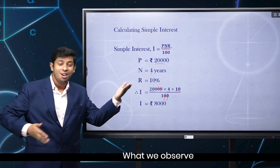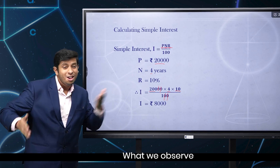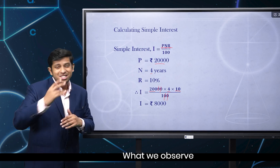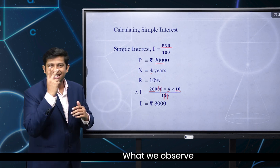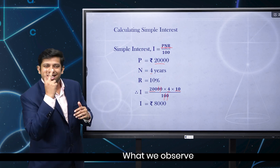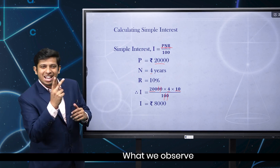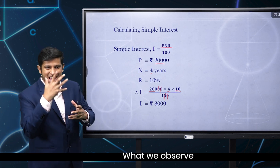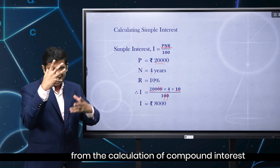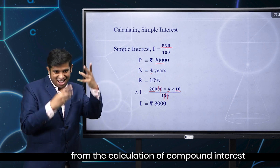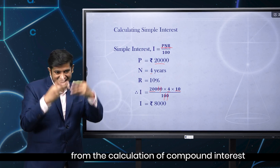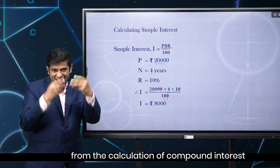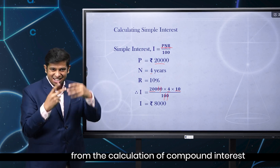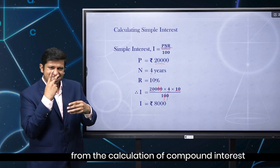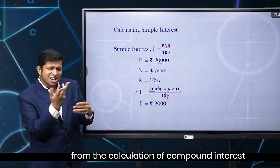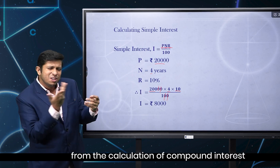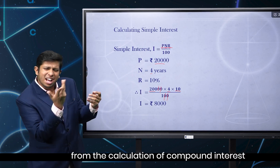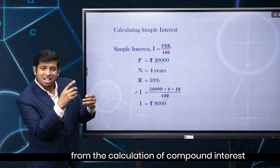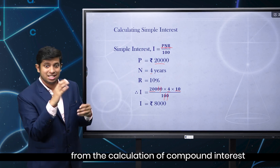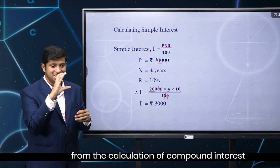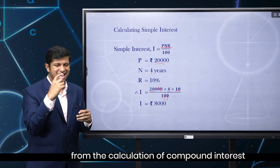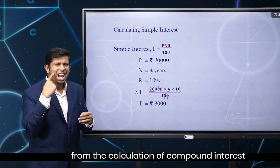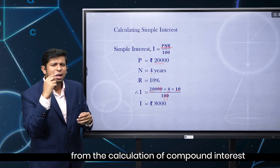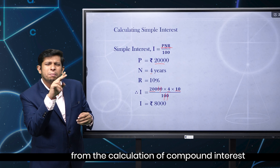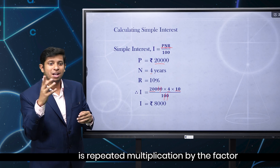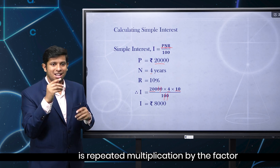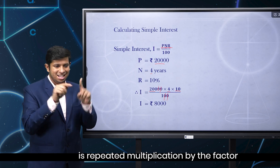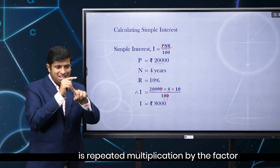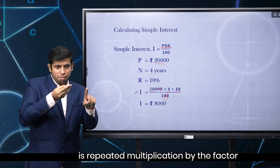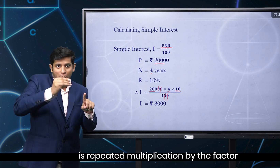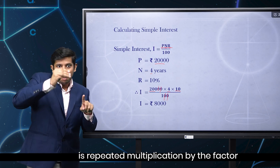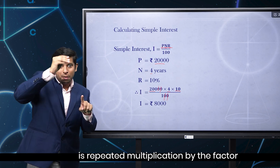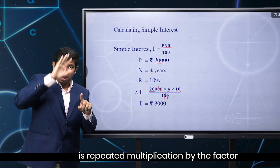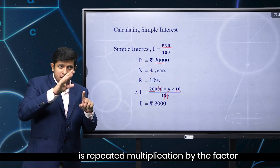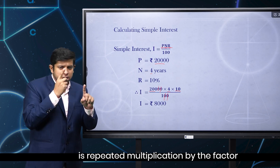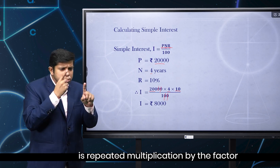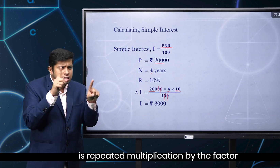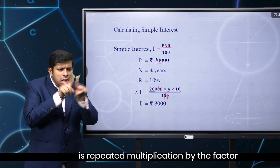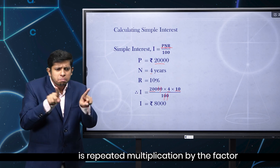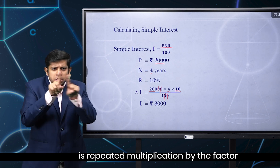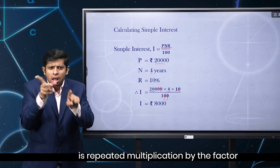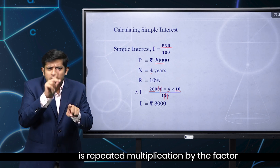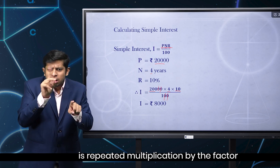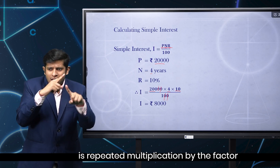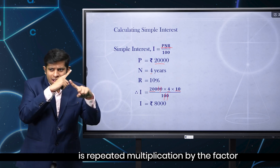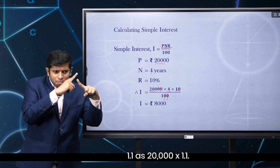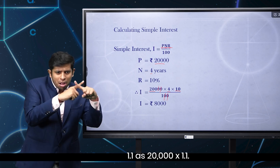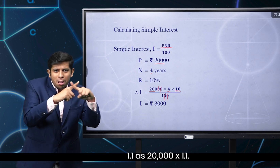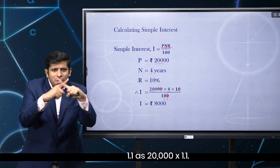What we observe from the calculation of compound interest is a repeated multiplication by the factor